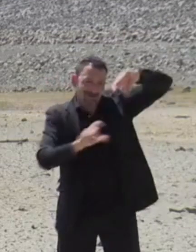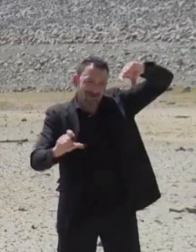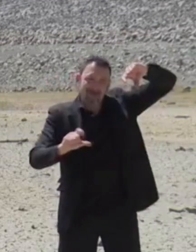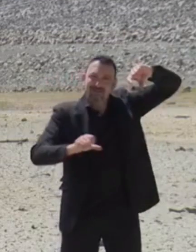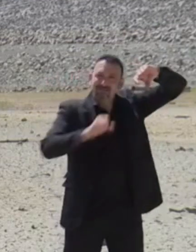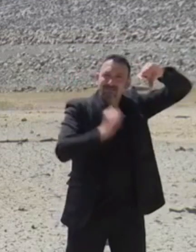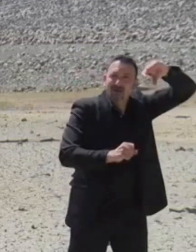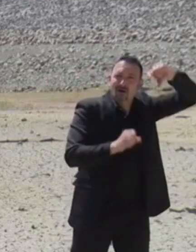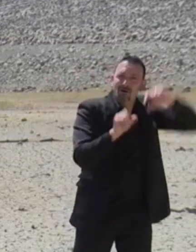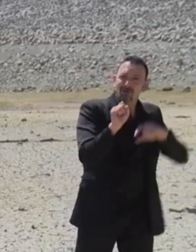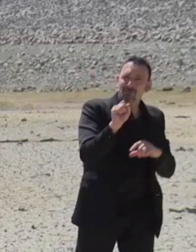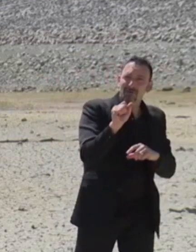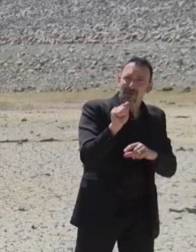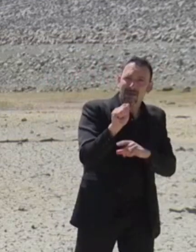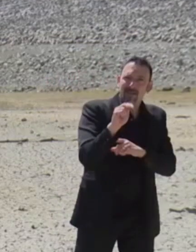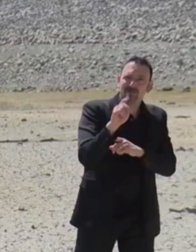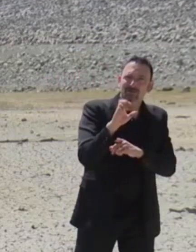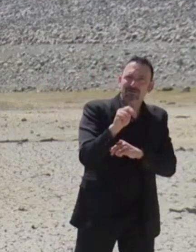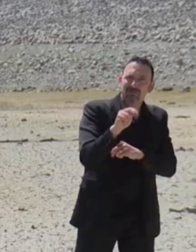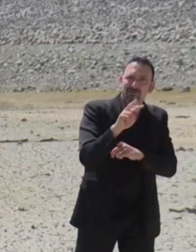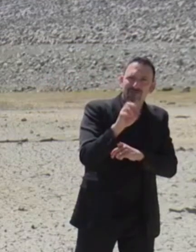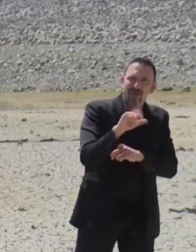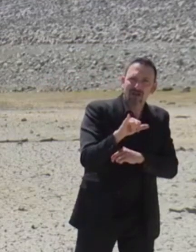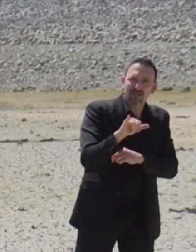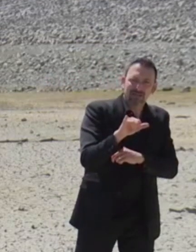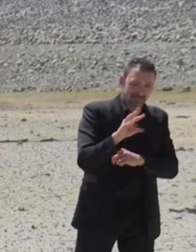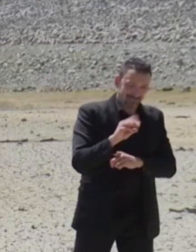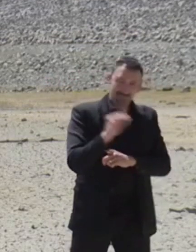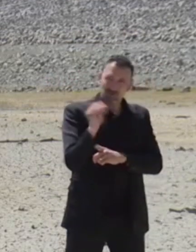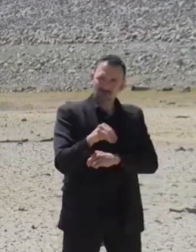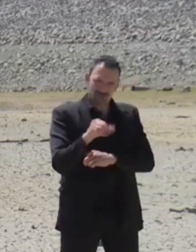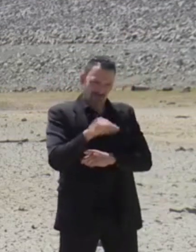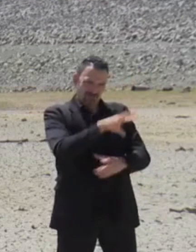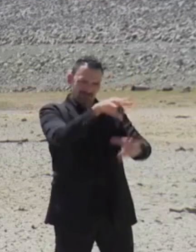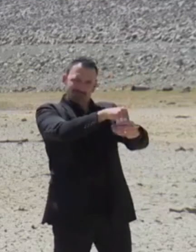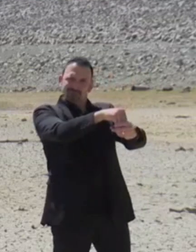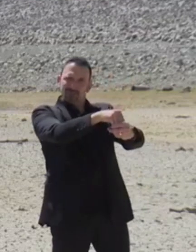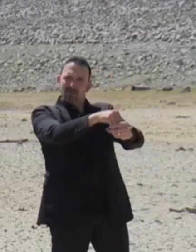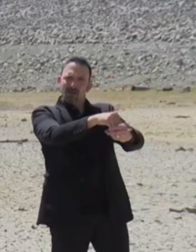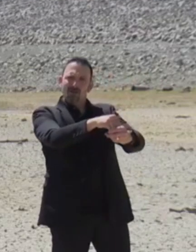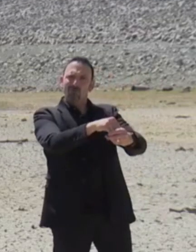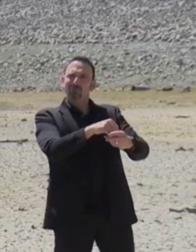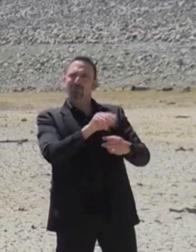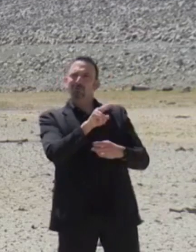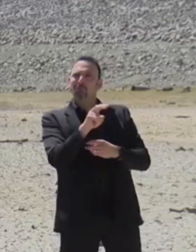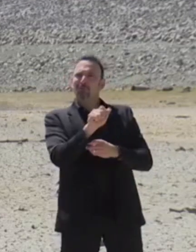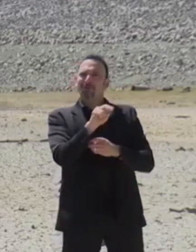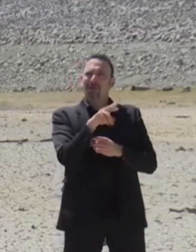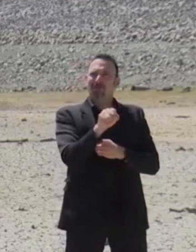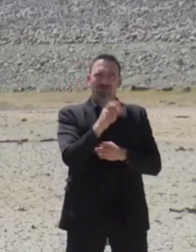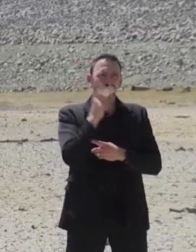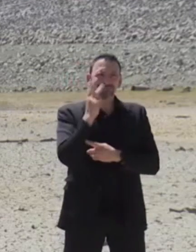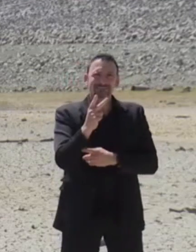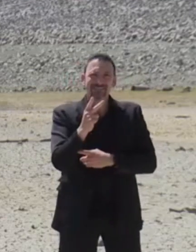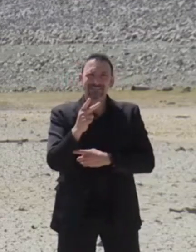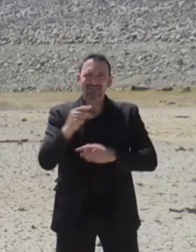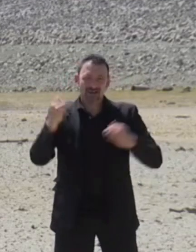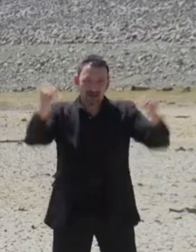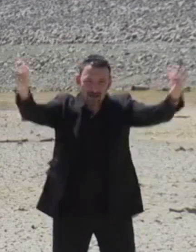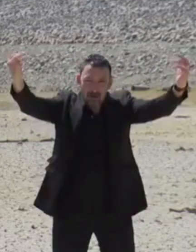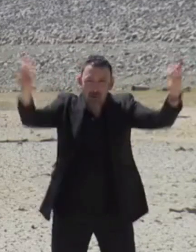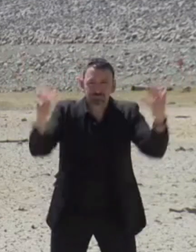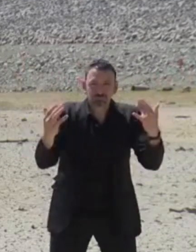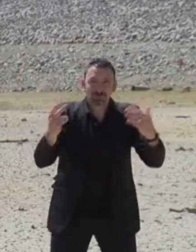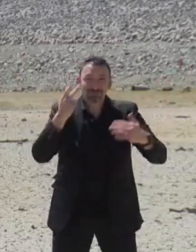me. 50% contain those 200 acres. But you'll see that there's dry brush underneath that green